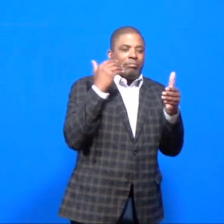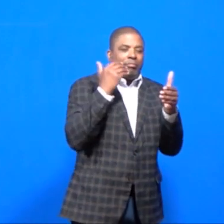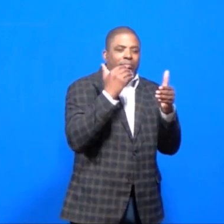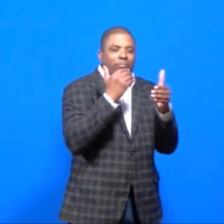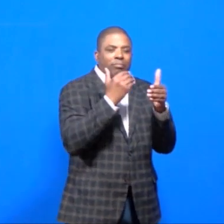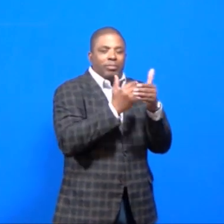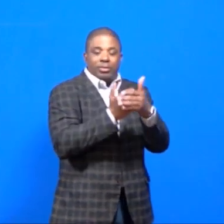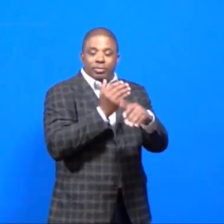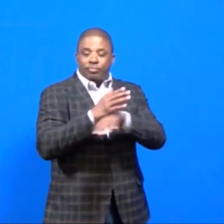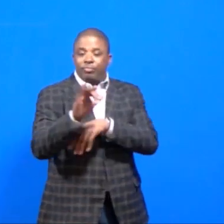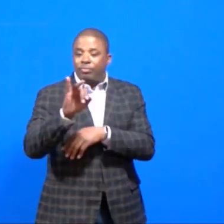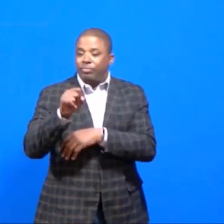And then soon after that,